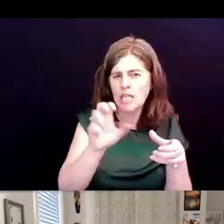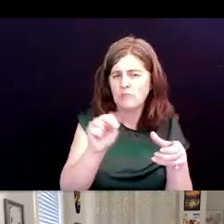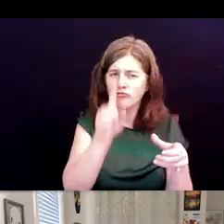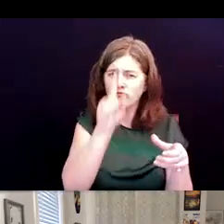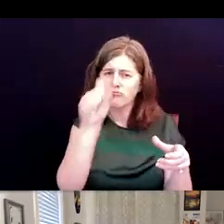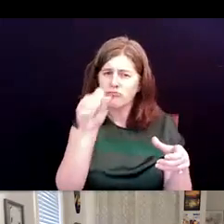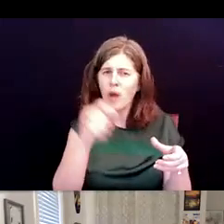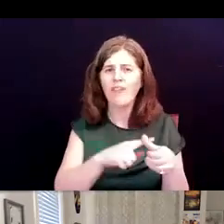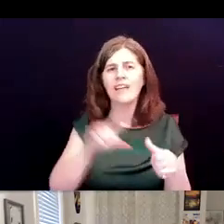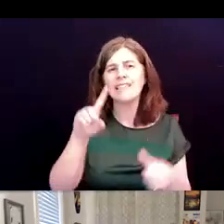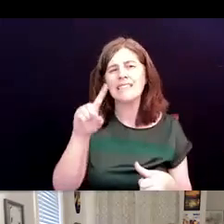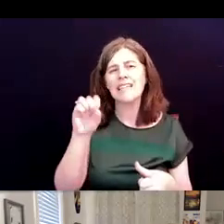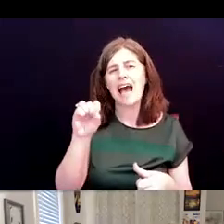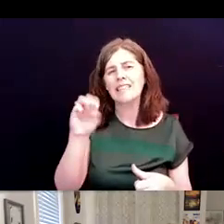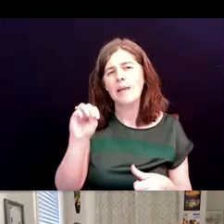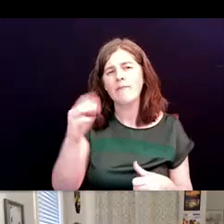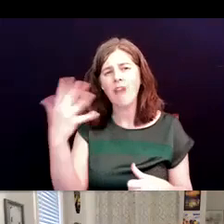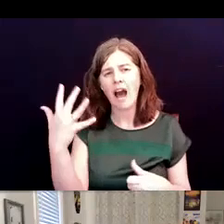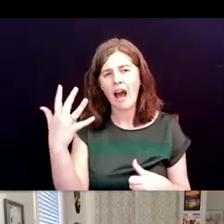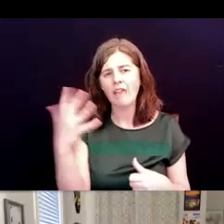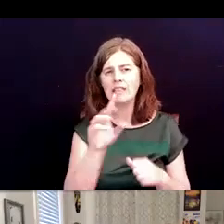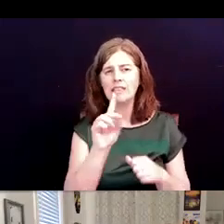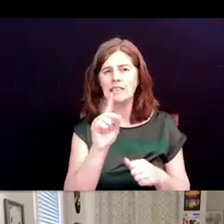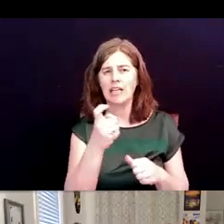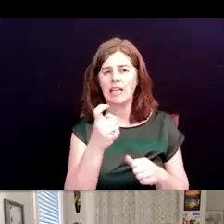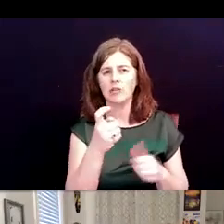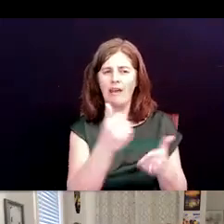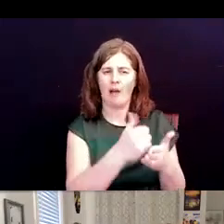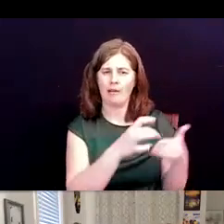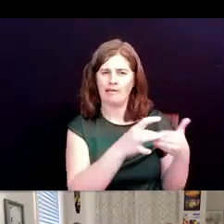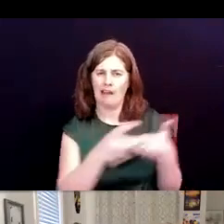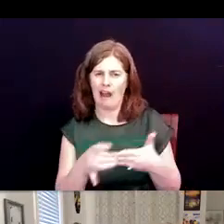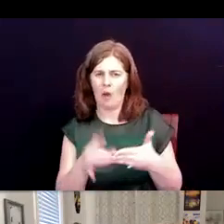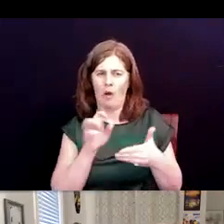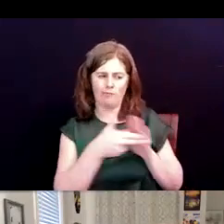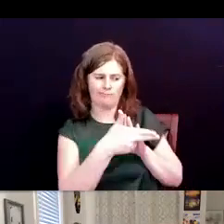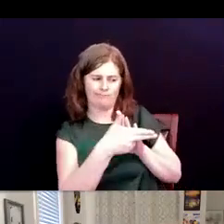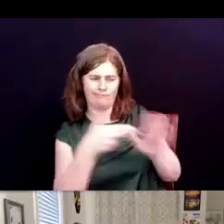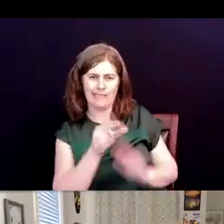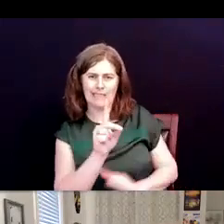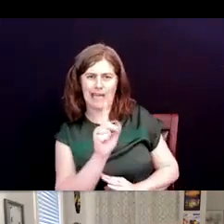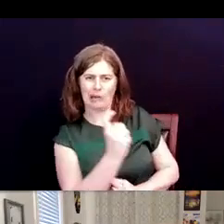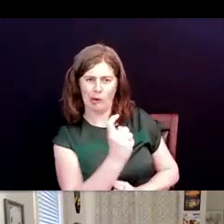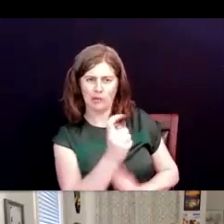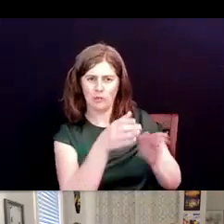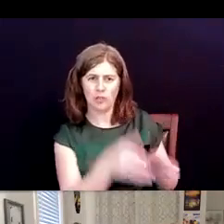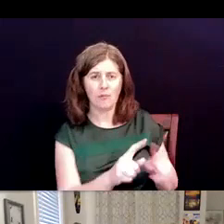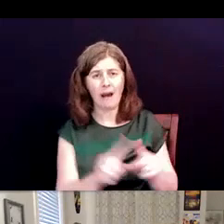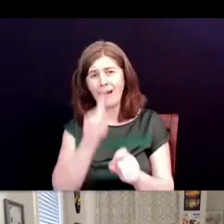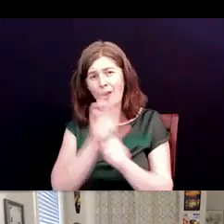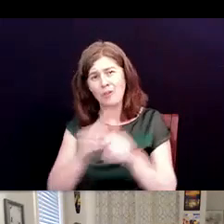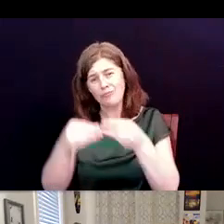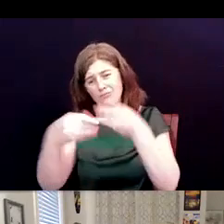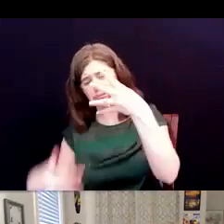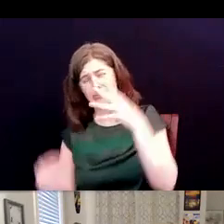the DSM-5 diagnostic criteria that guides the work that we do when we're making a diagnosis, but I guarantee you there's much more to autism